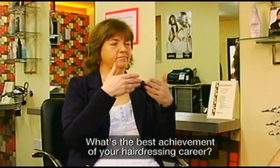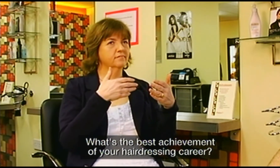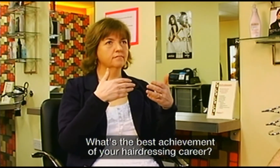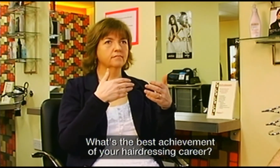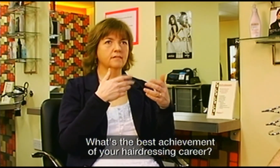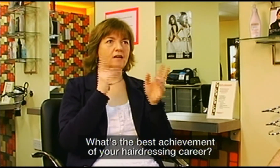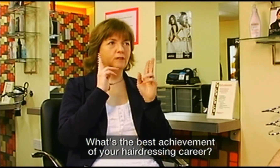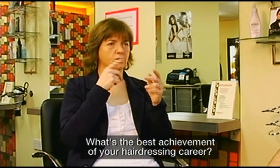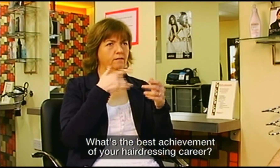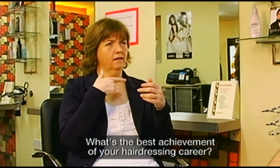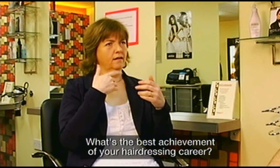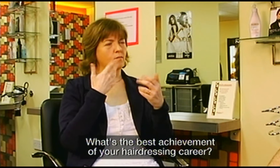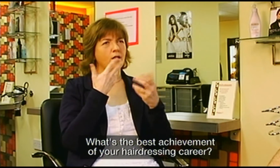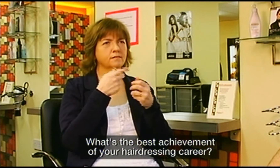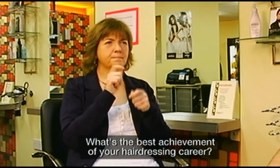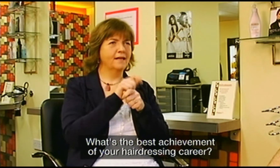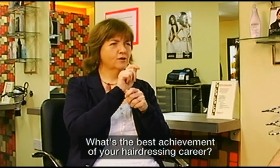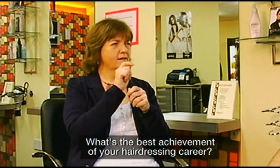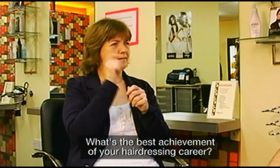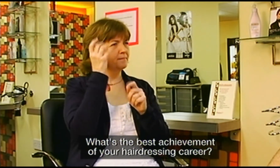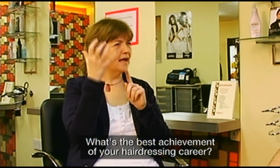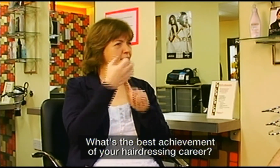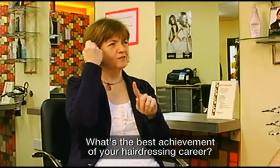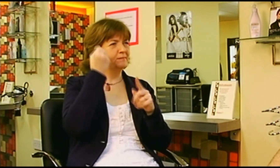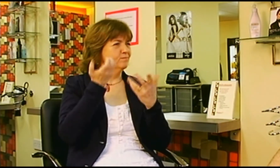What's the best achievement of your hairdressing career?